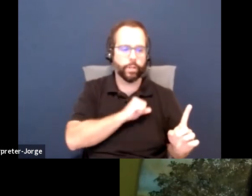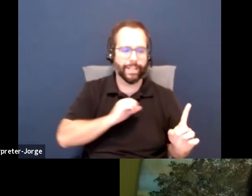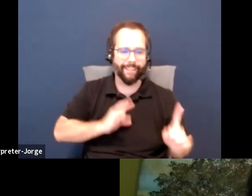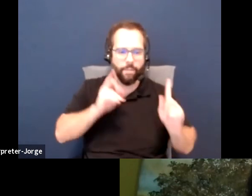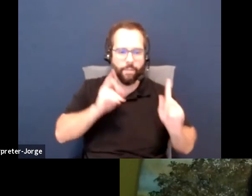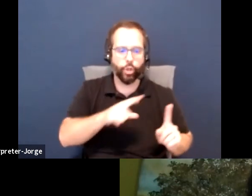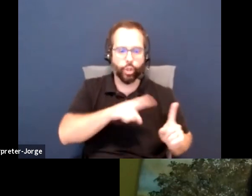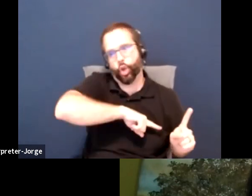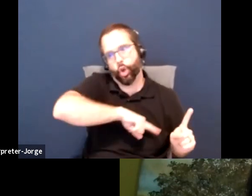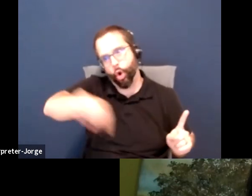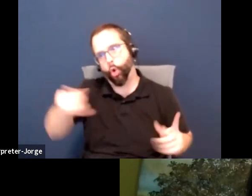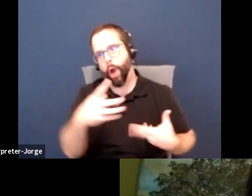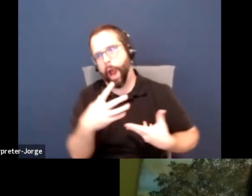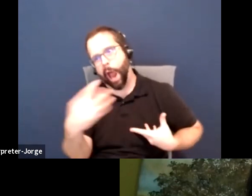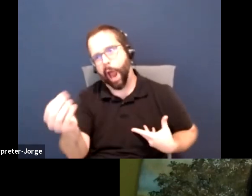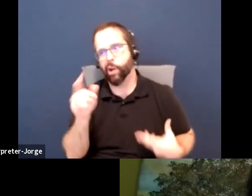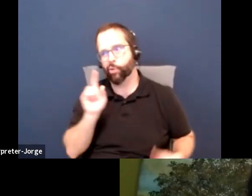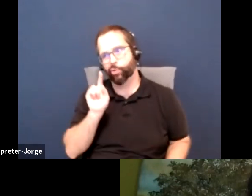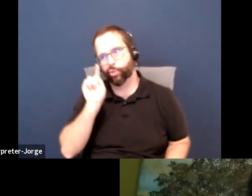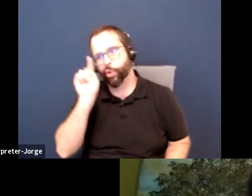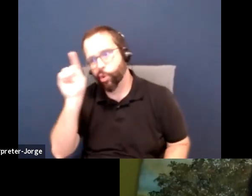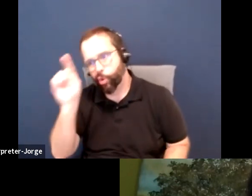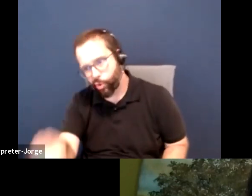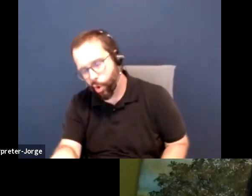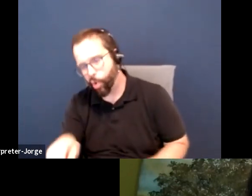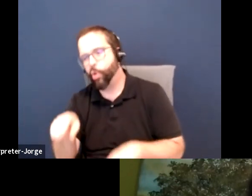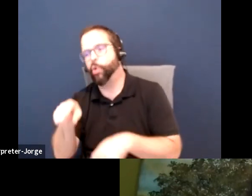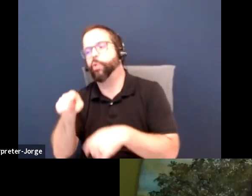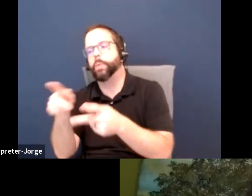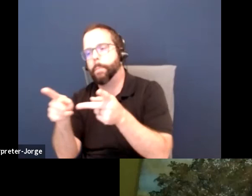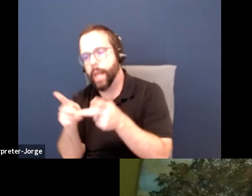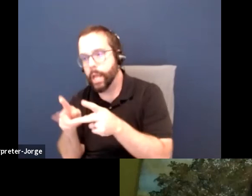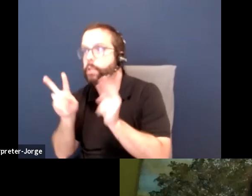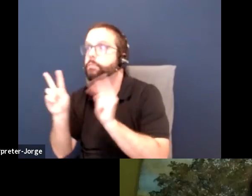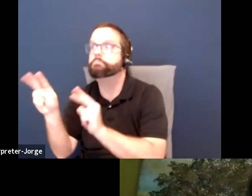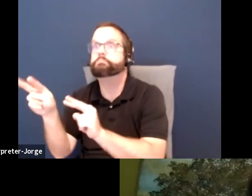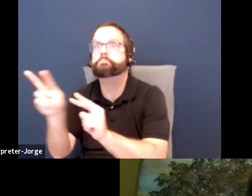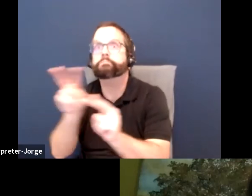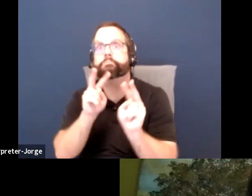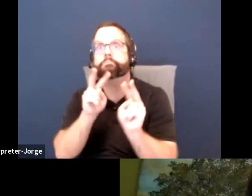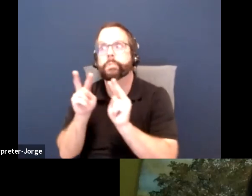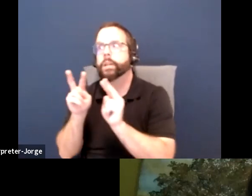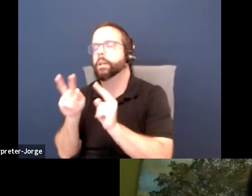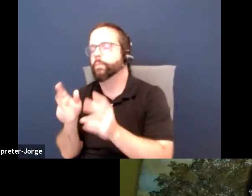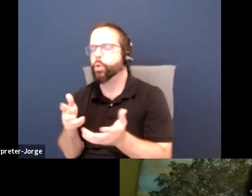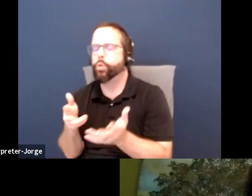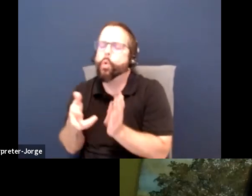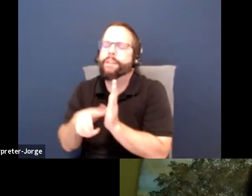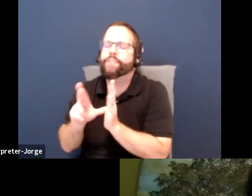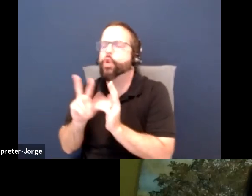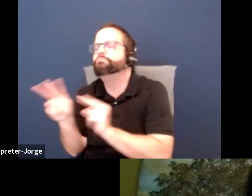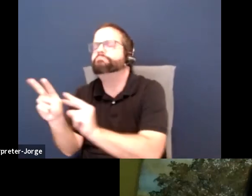a ton of time. Writing the report takes a lot of time because, you know, you want to make sure that you're giving